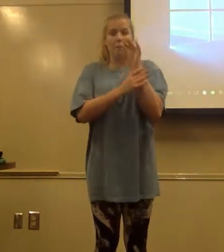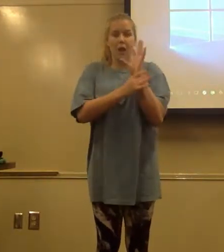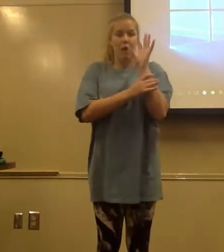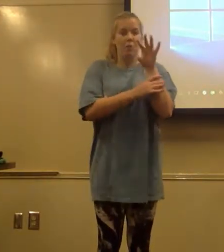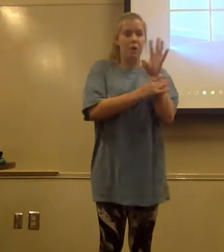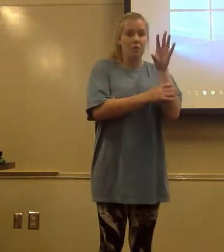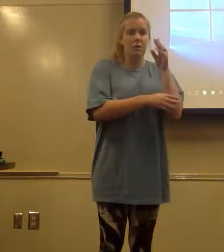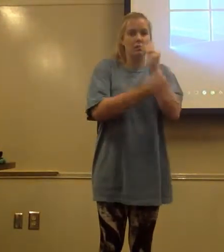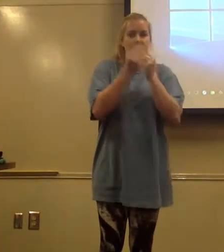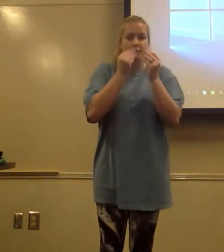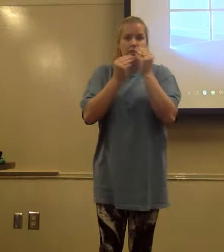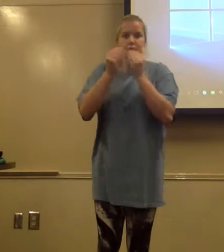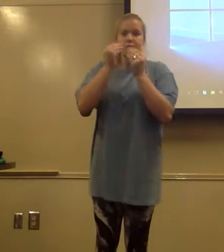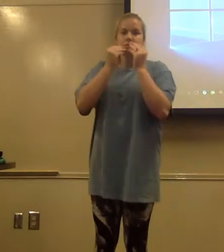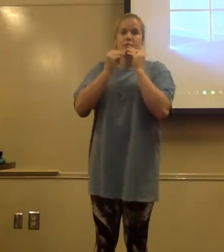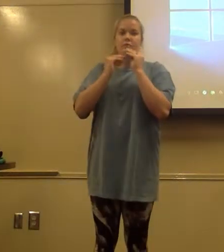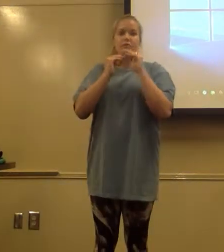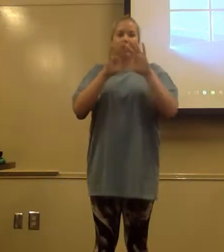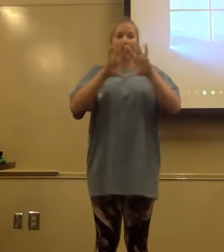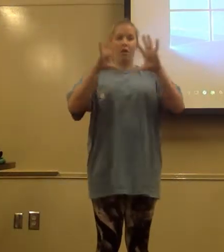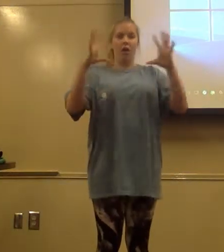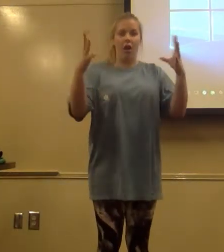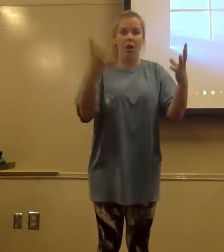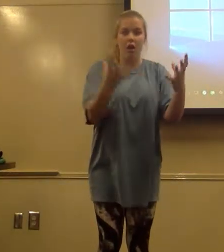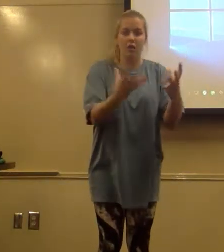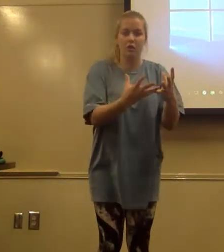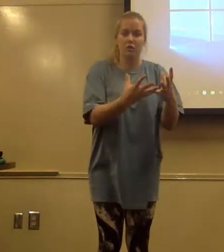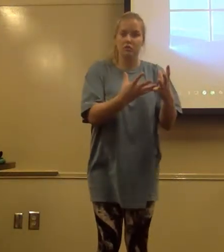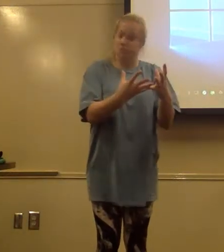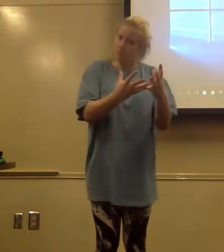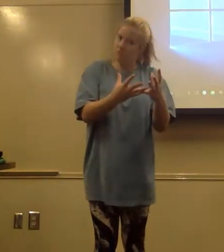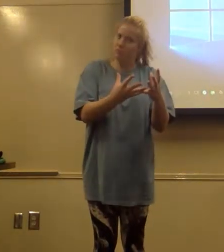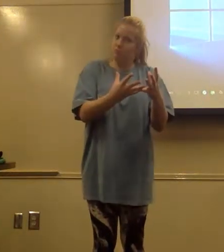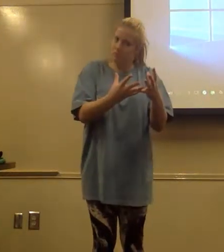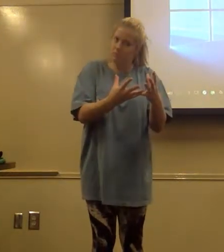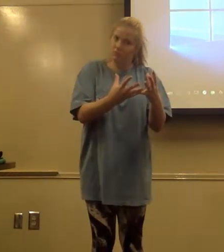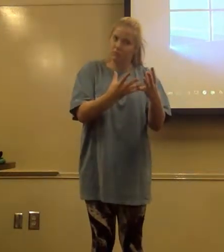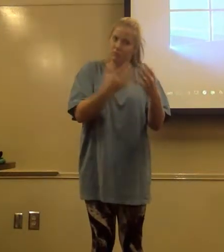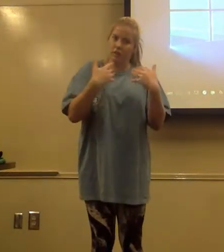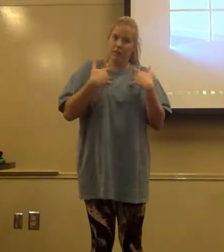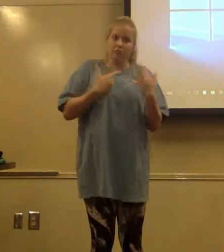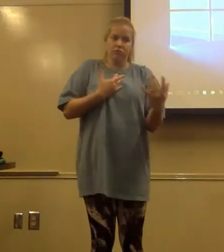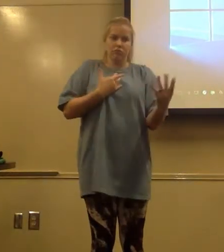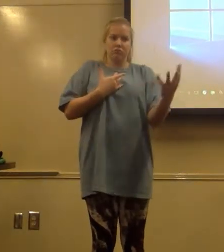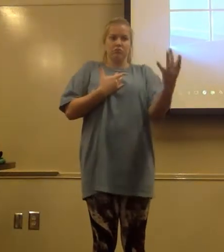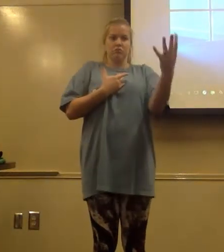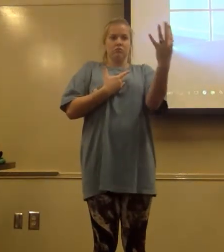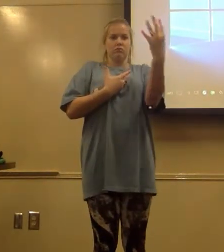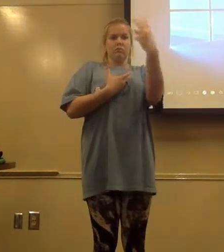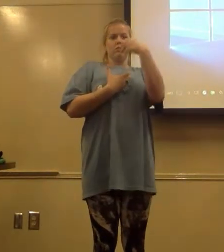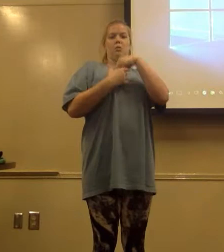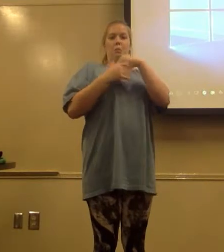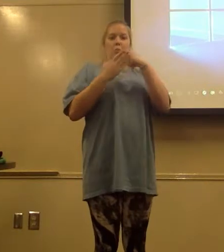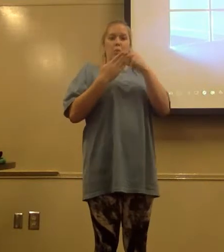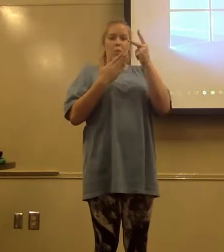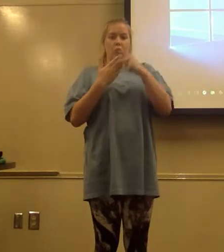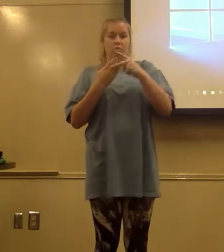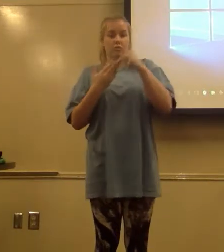plant-based nutrition conference. He's been doing these immersion programs for Whole Foods for a long time now. He has a book coming